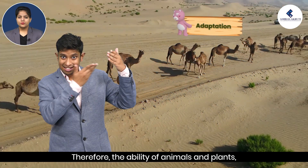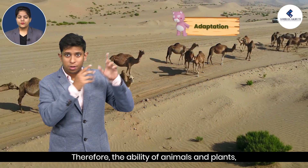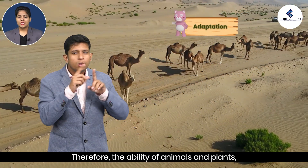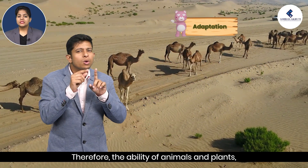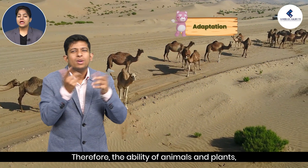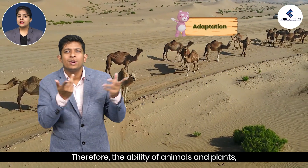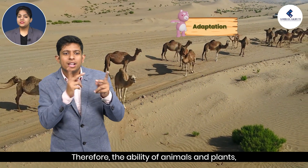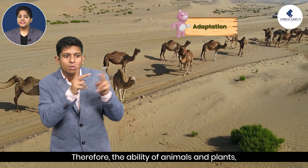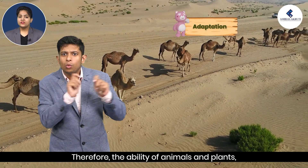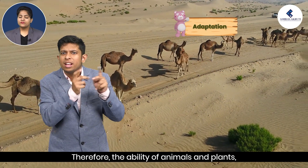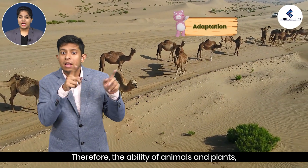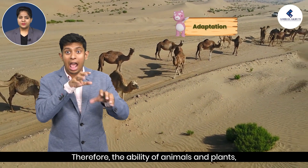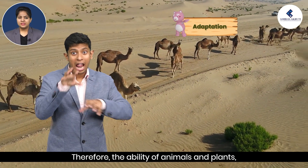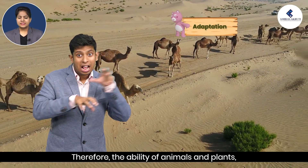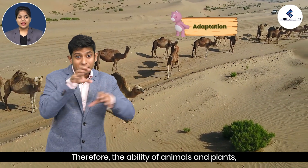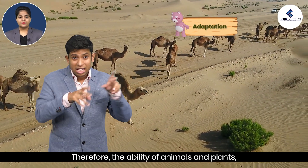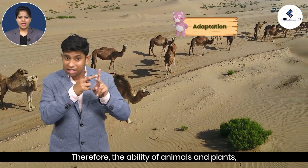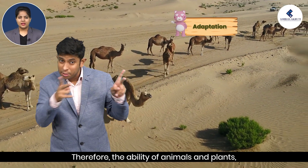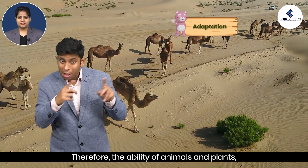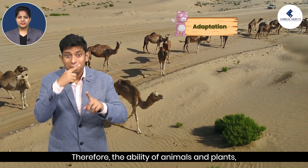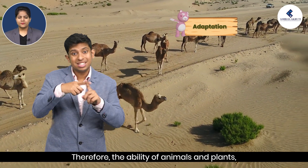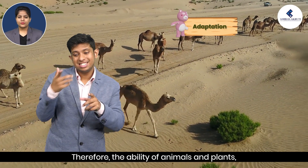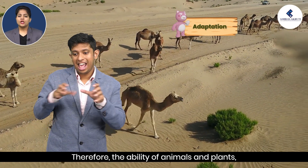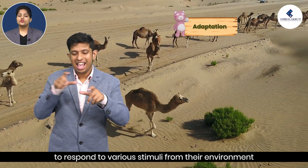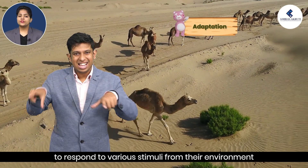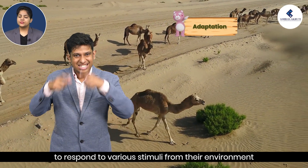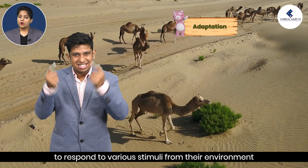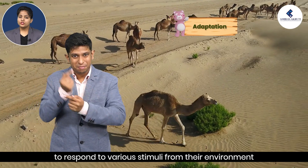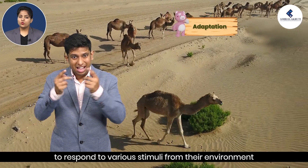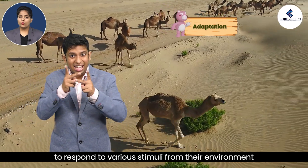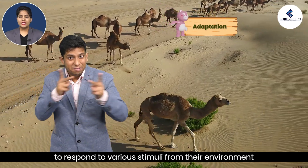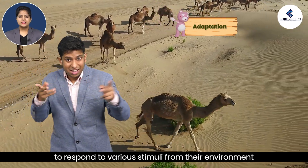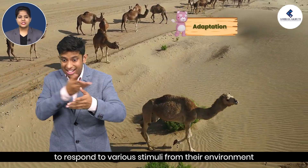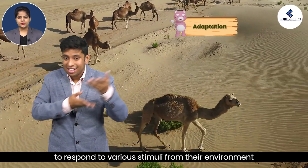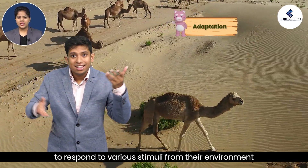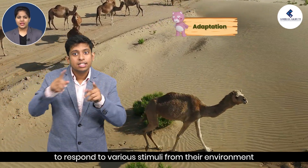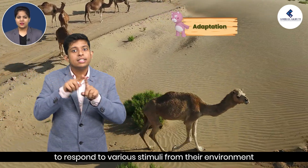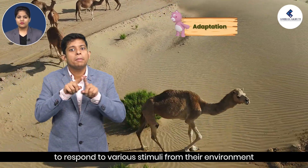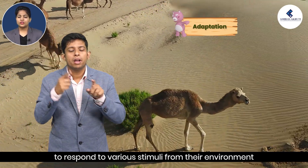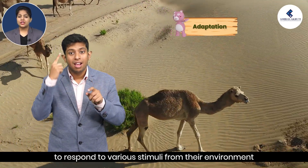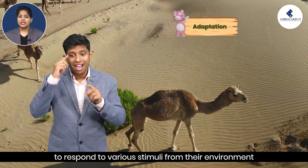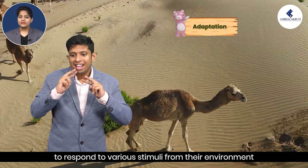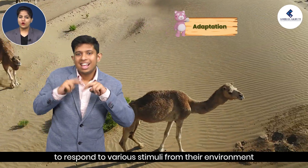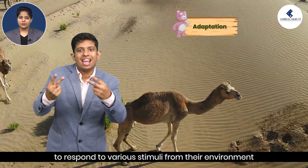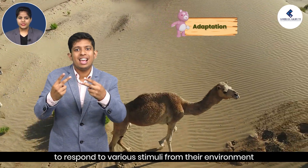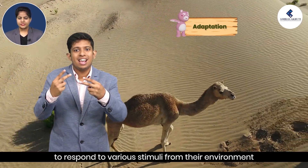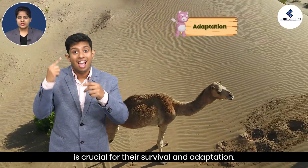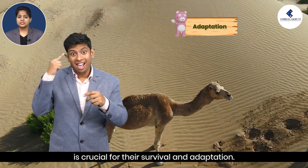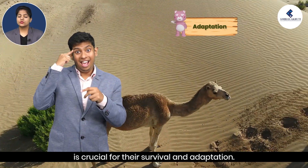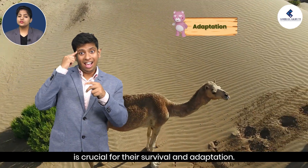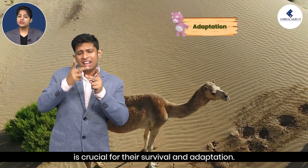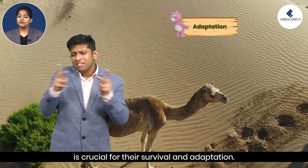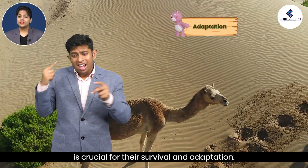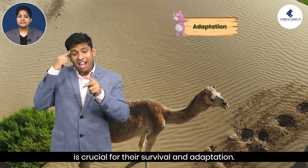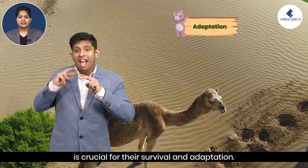Therefore, the ability of animals and plants to respond to various stimuli for their environment